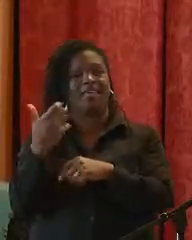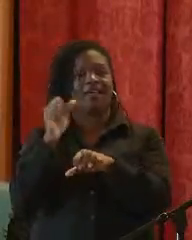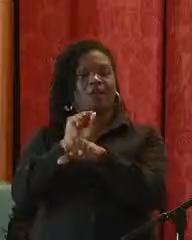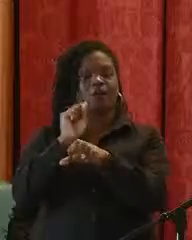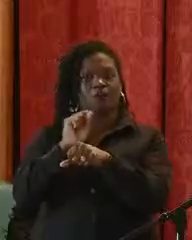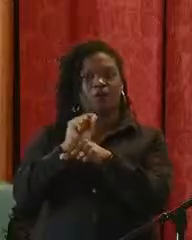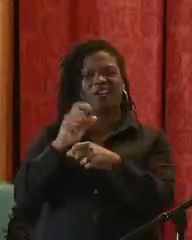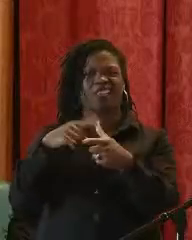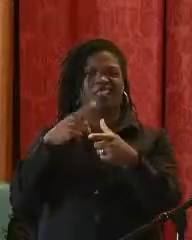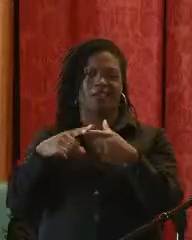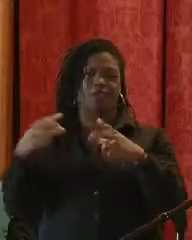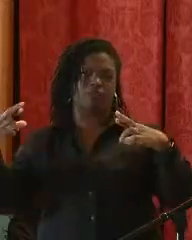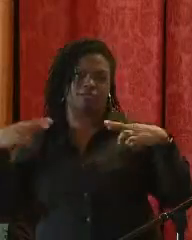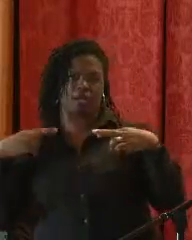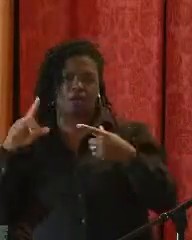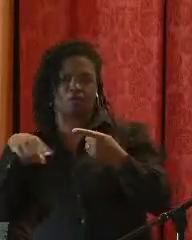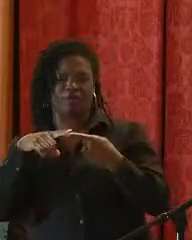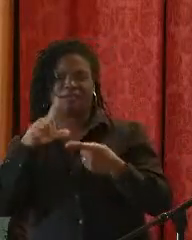in 2018.